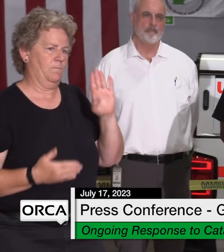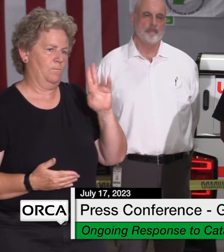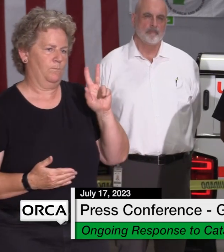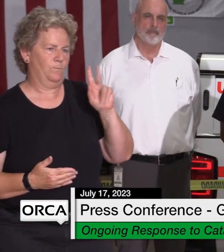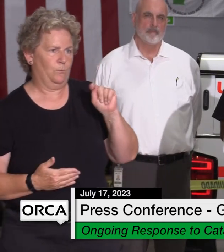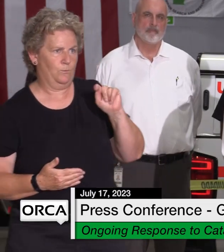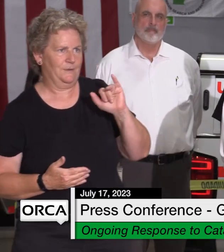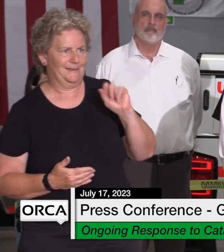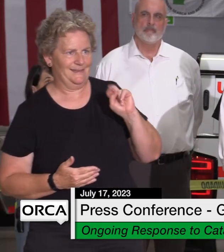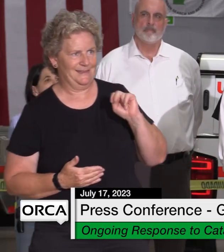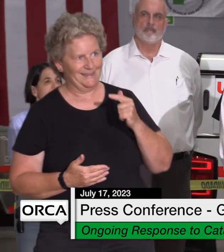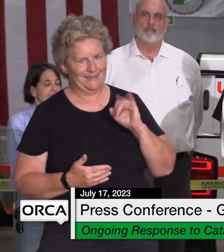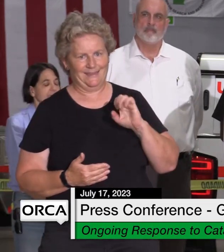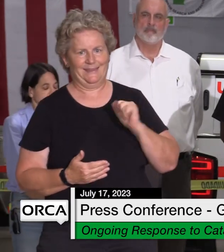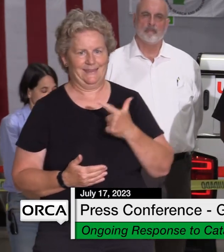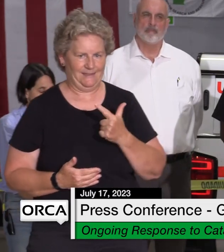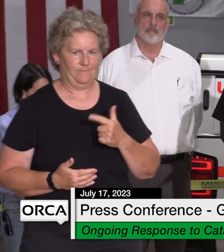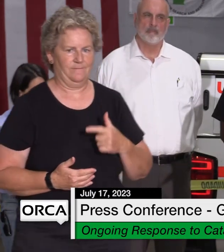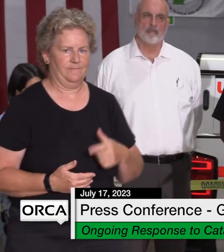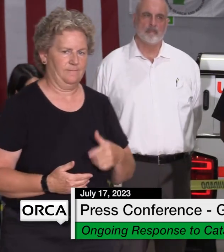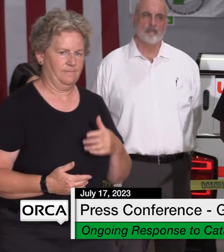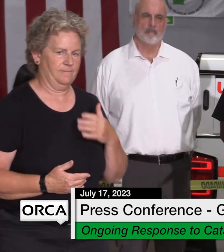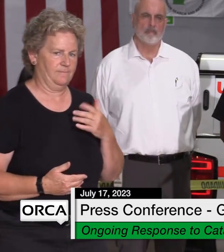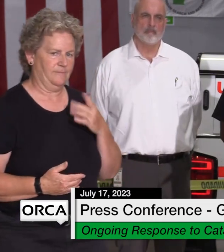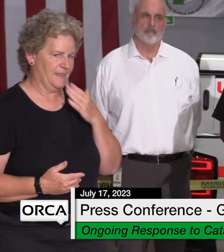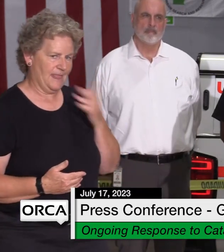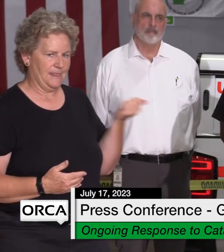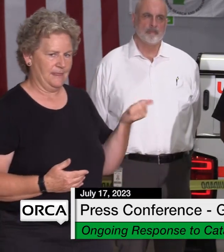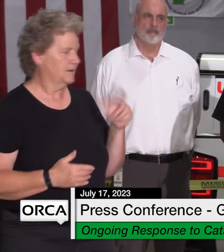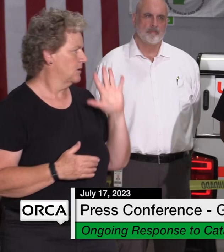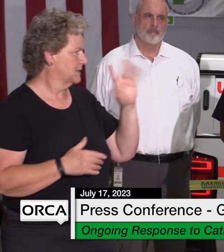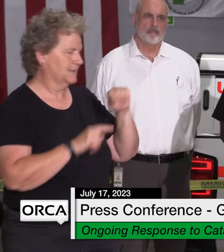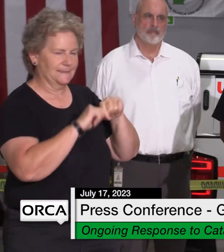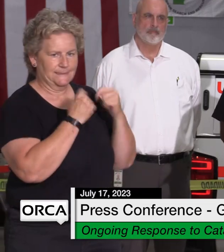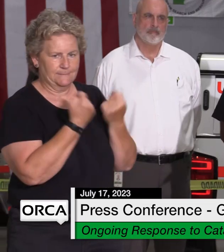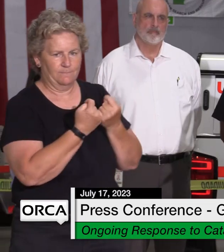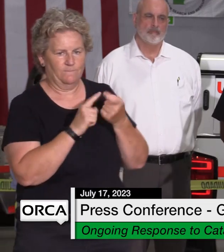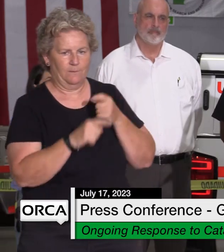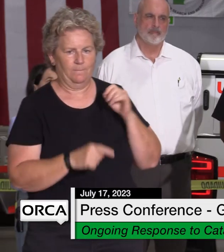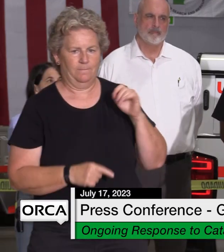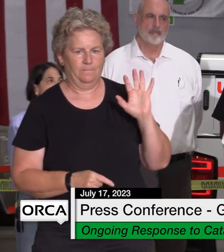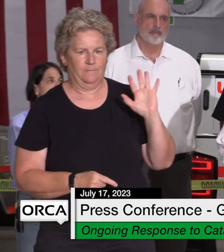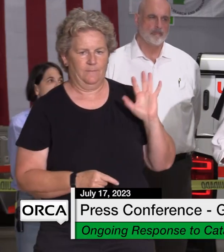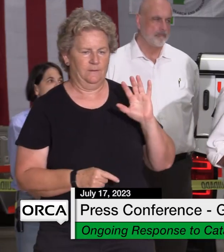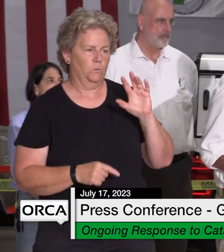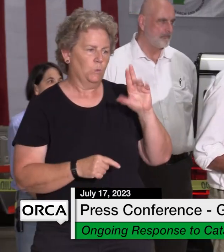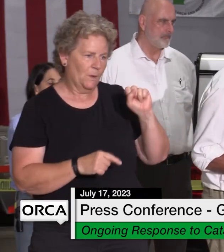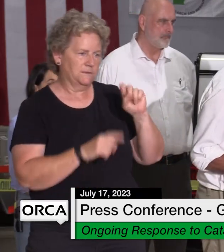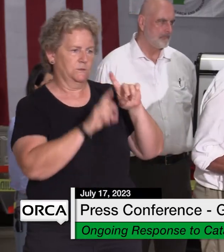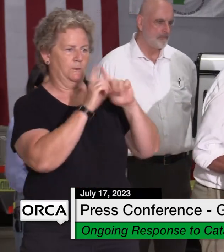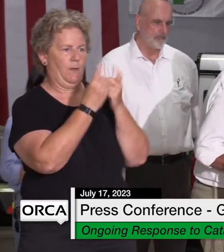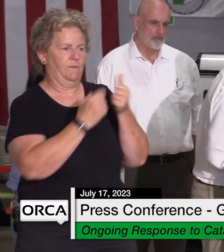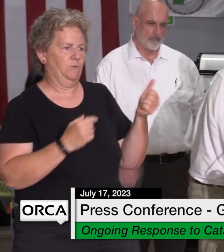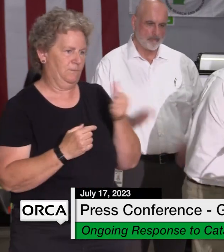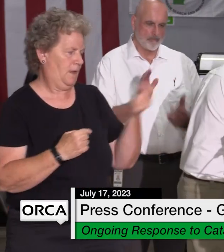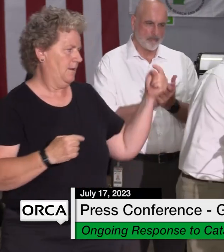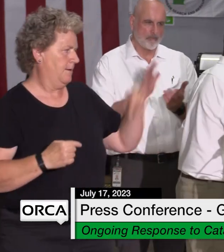Being here has sent a powerful message, and we're so very grateful. Mr. Secretary.